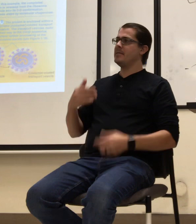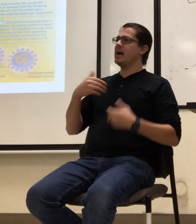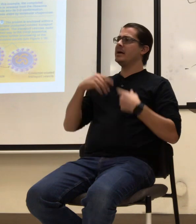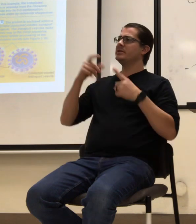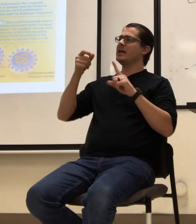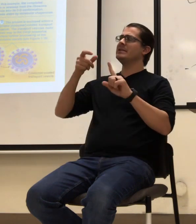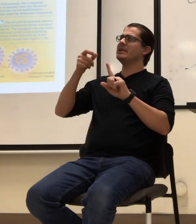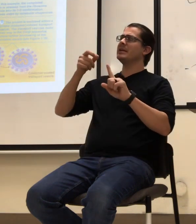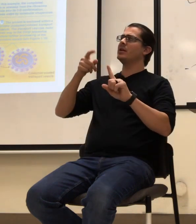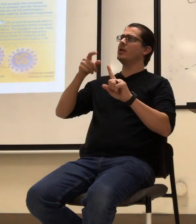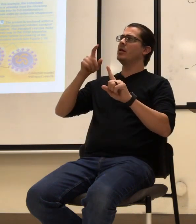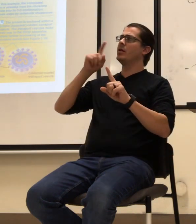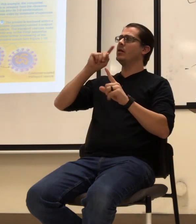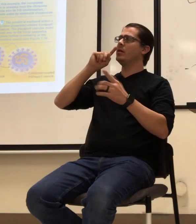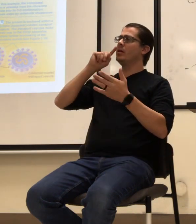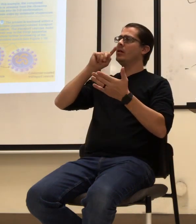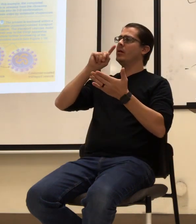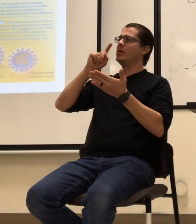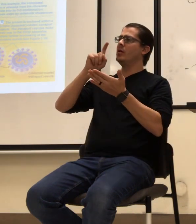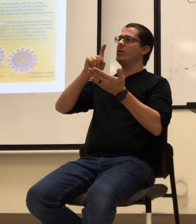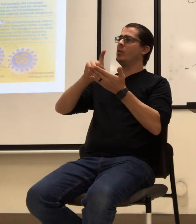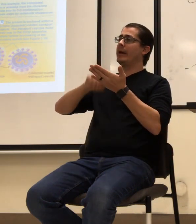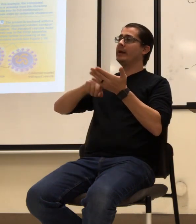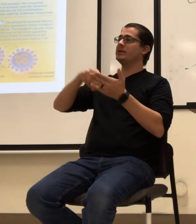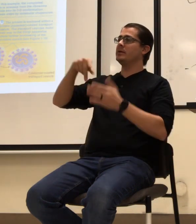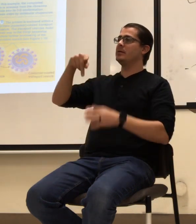recognition peptide